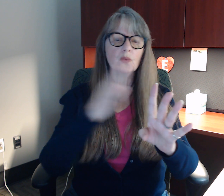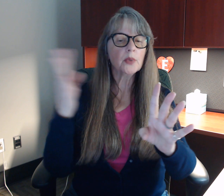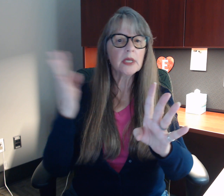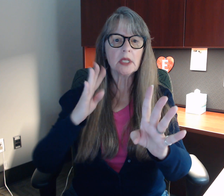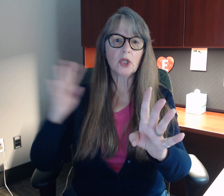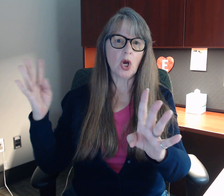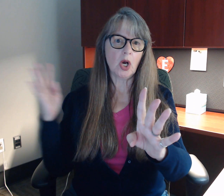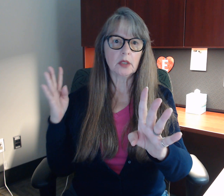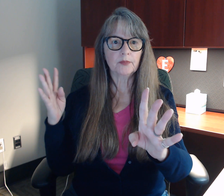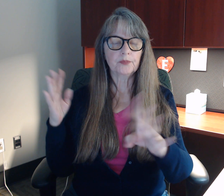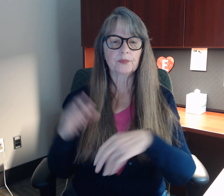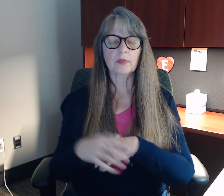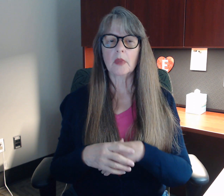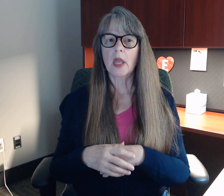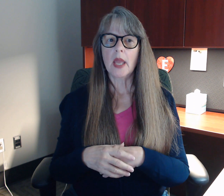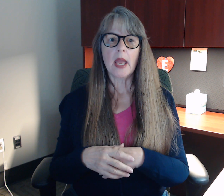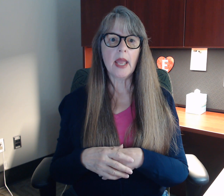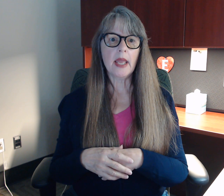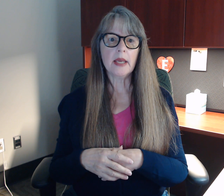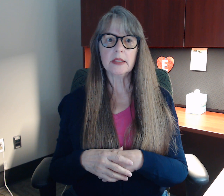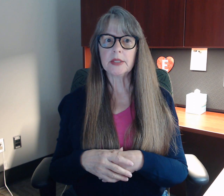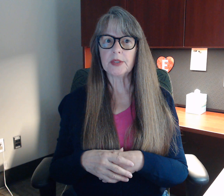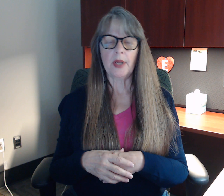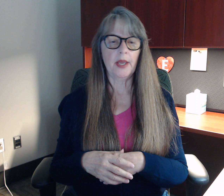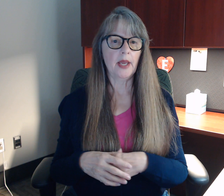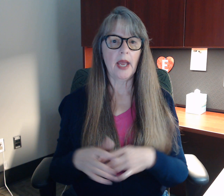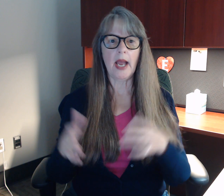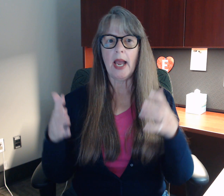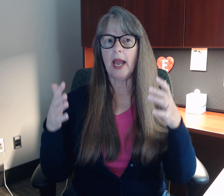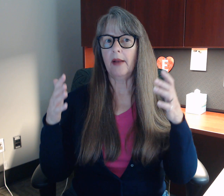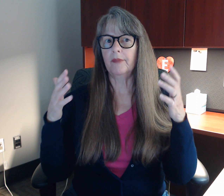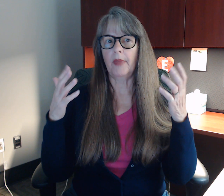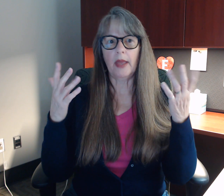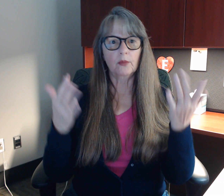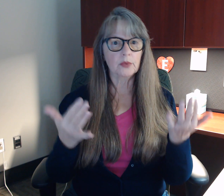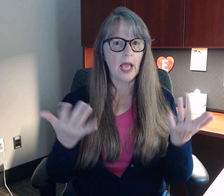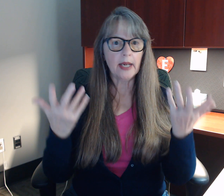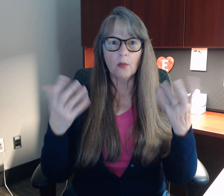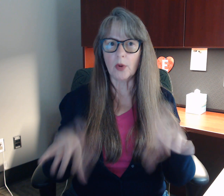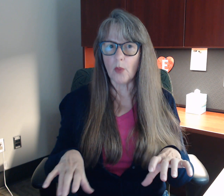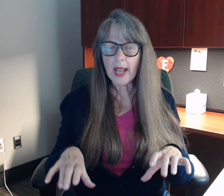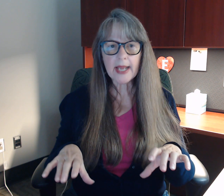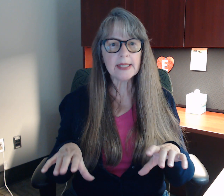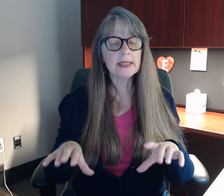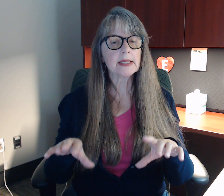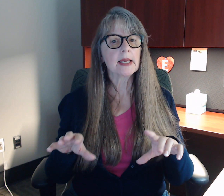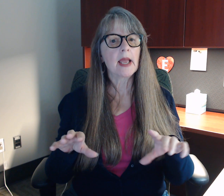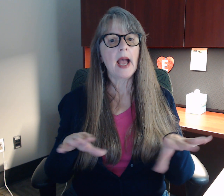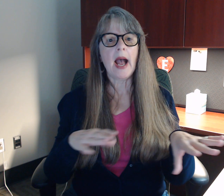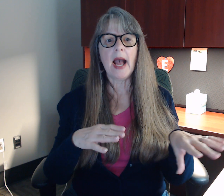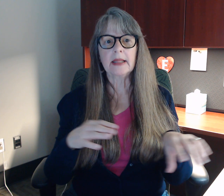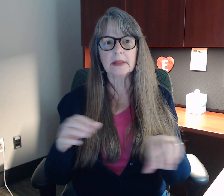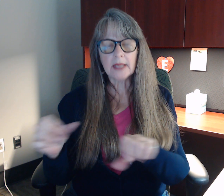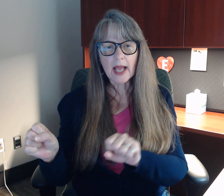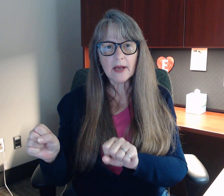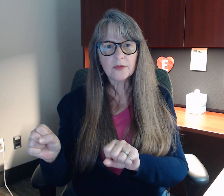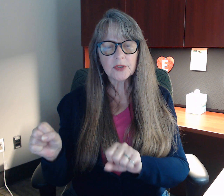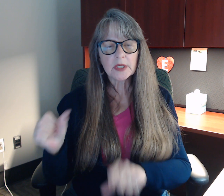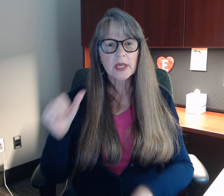really long, and I didn't want to wait. I left,